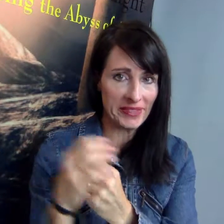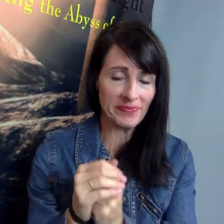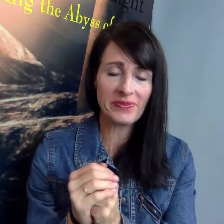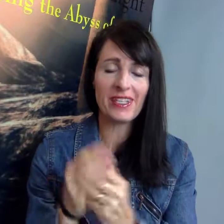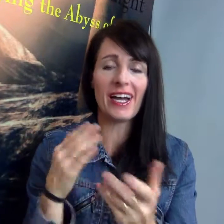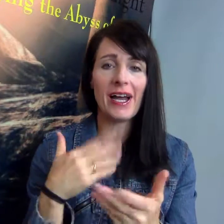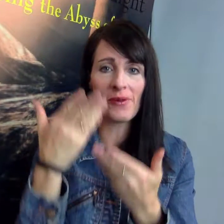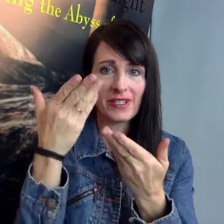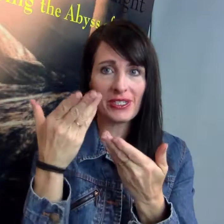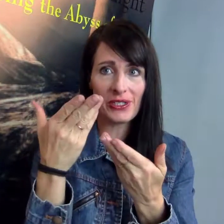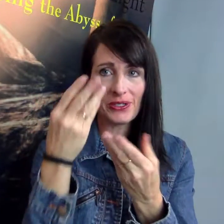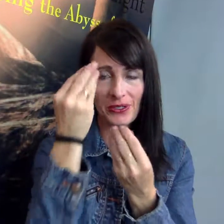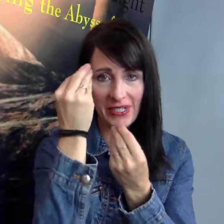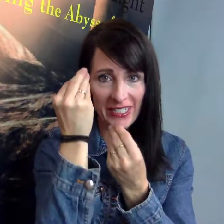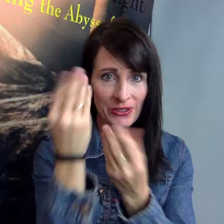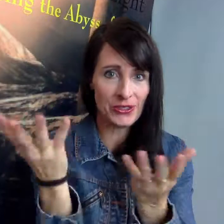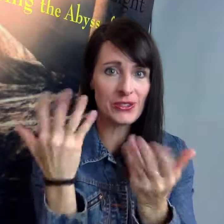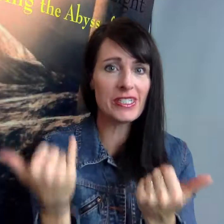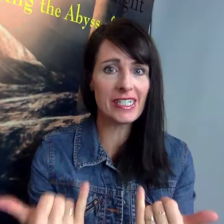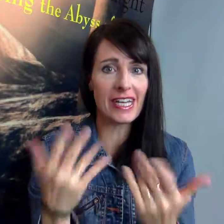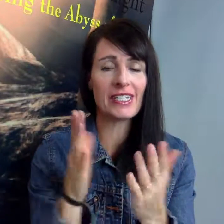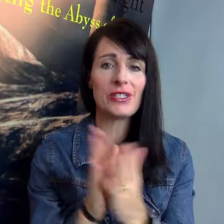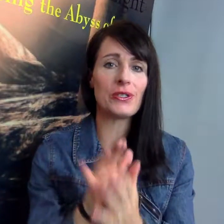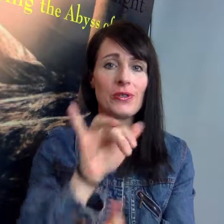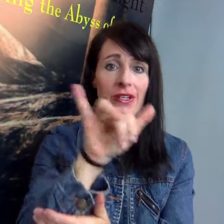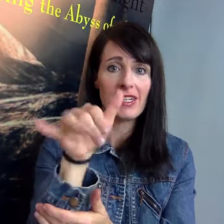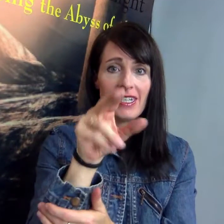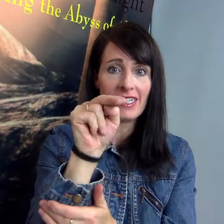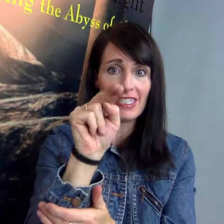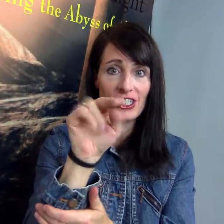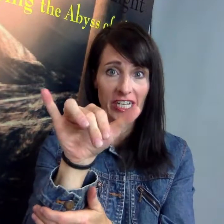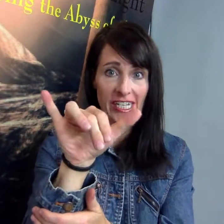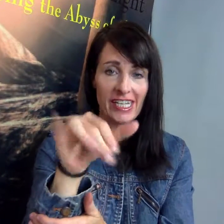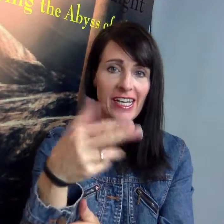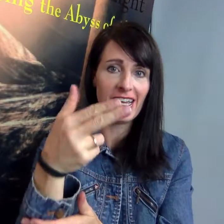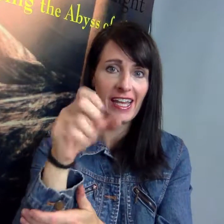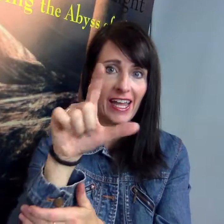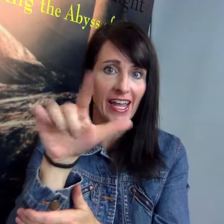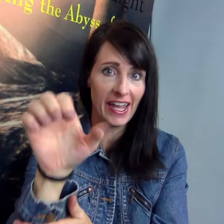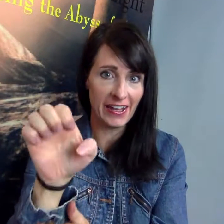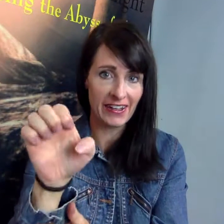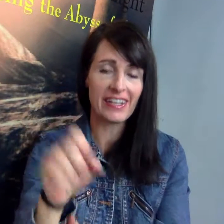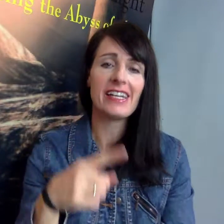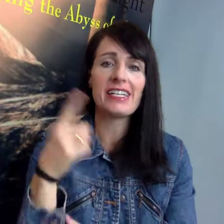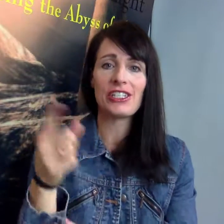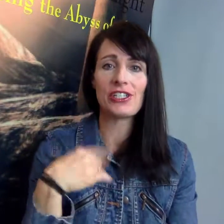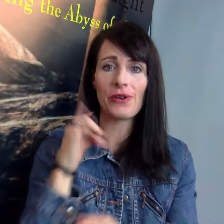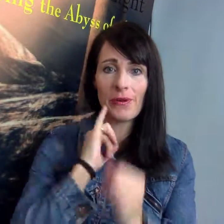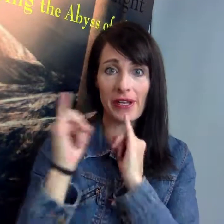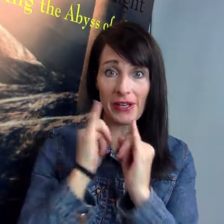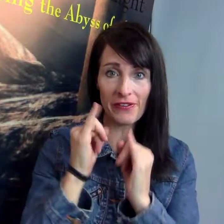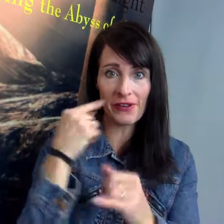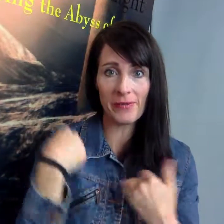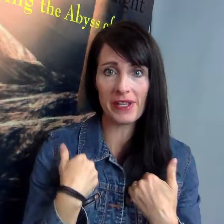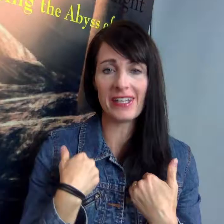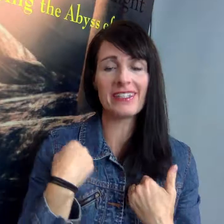I want to introduce you today to Jenny Hale she's going to be interviewing me